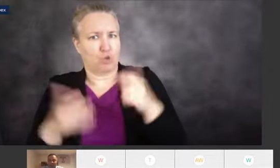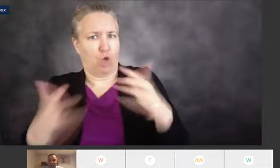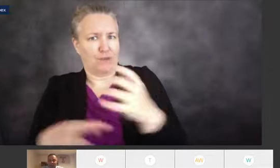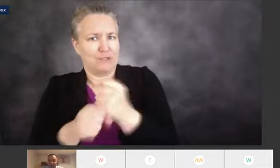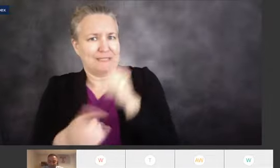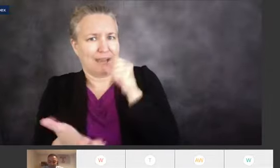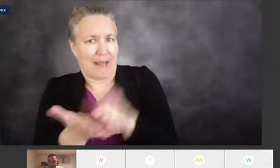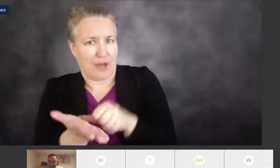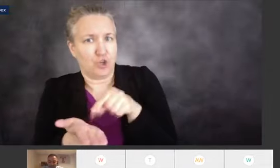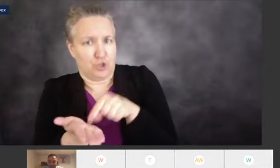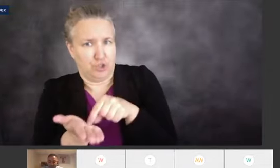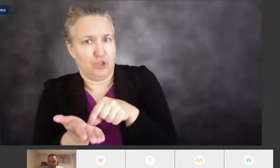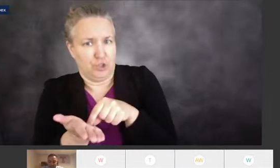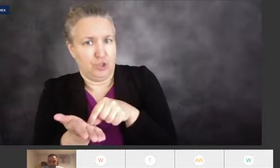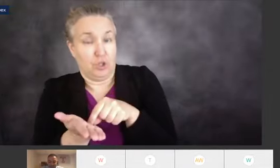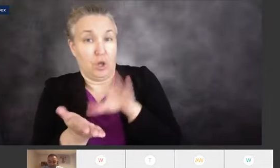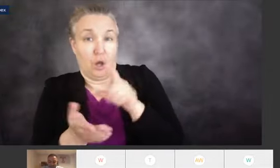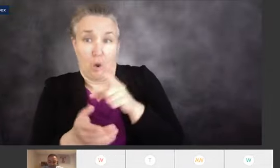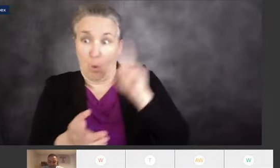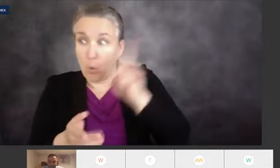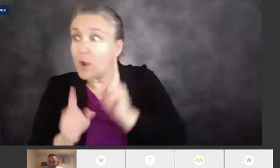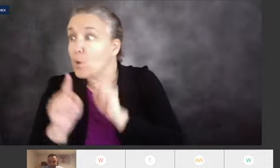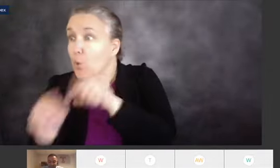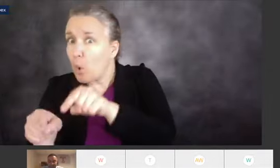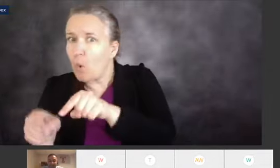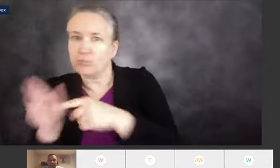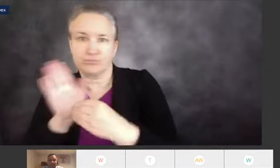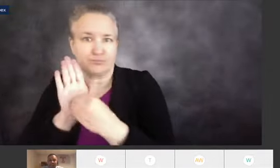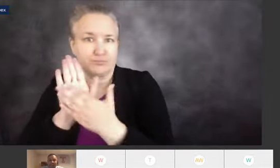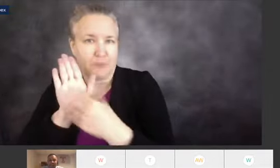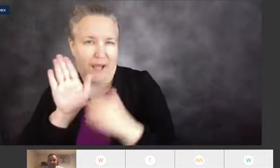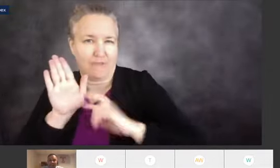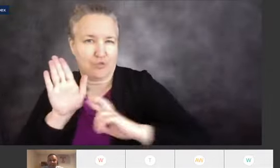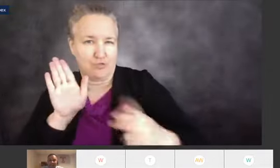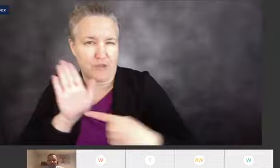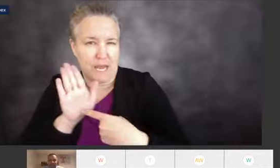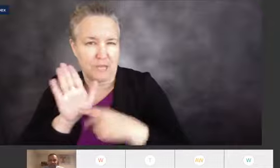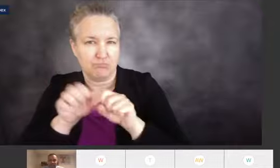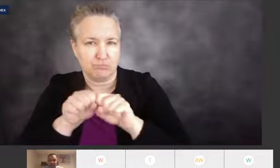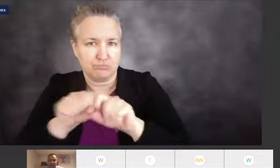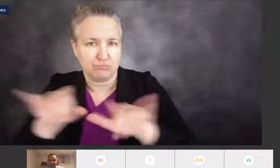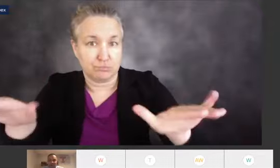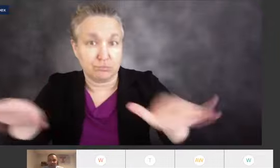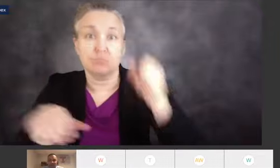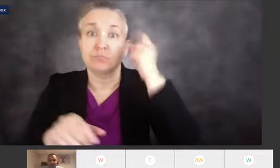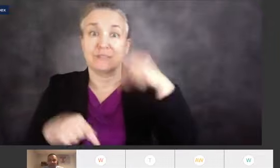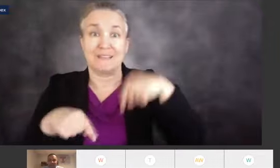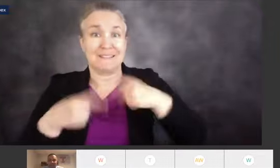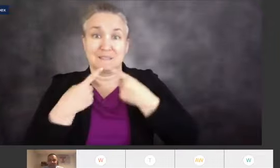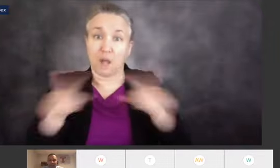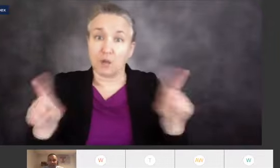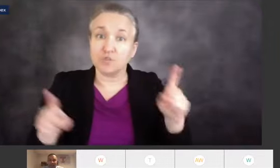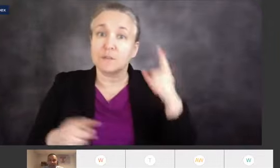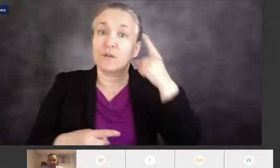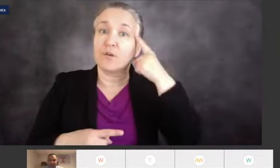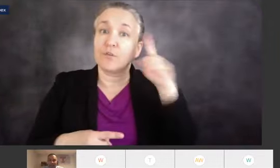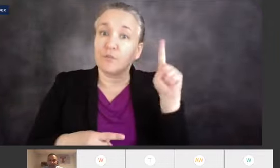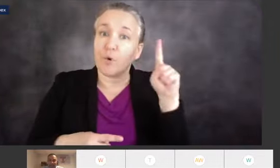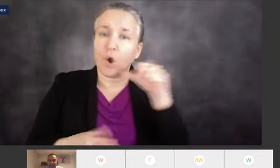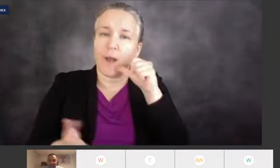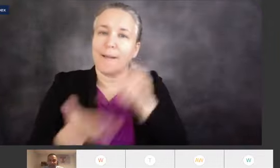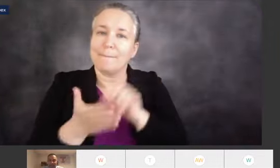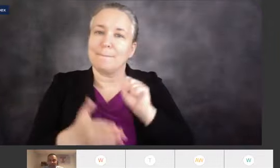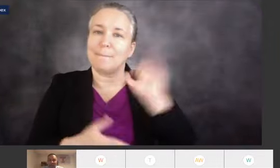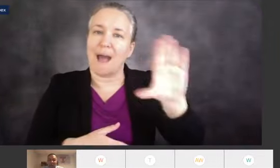now with their correct polling place. This announcement is for mail-in